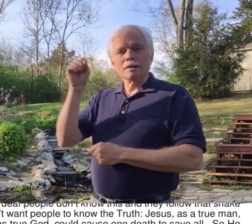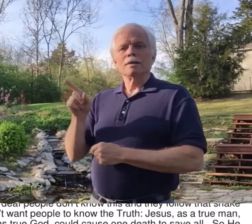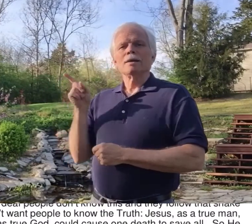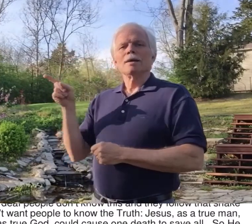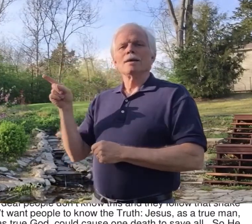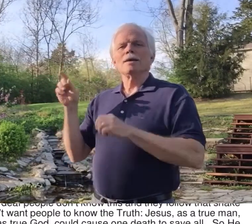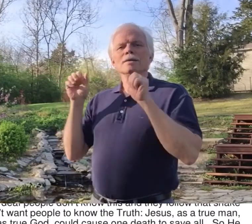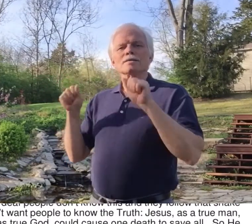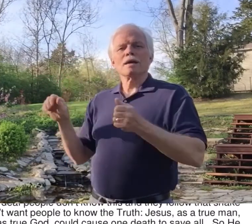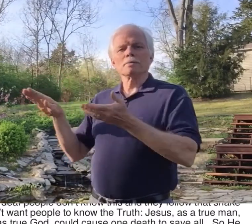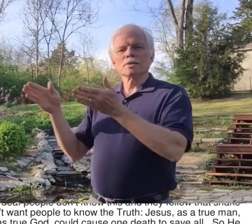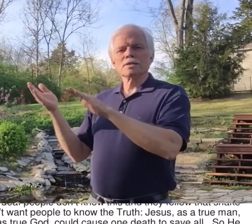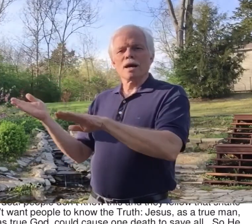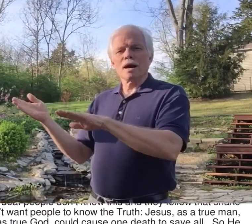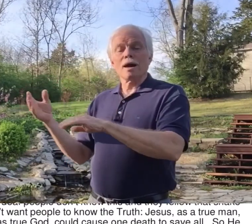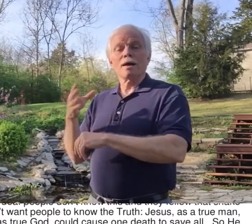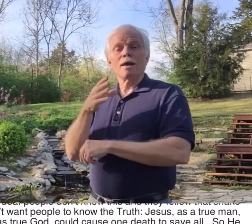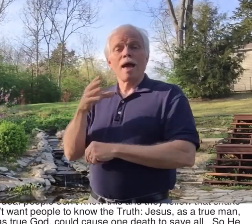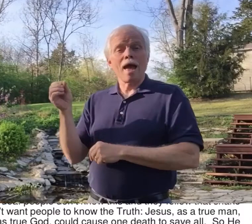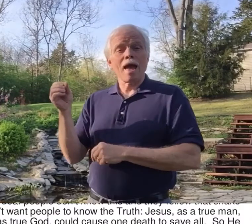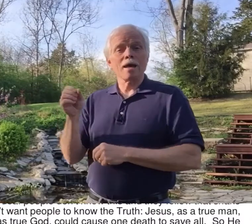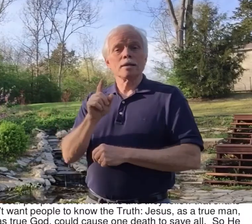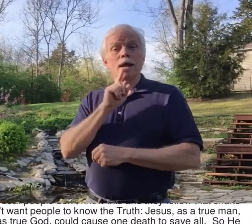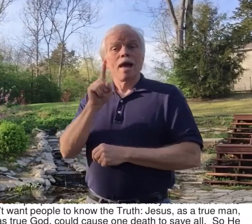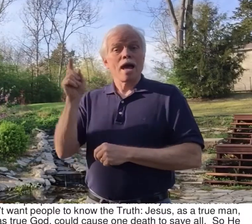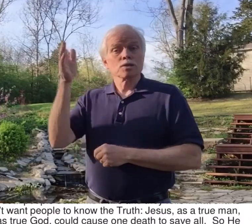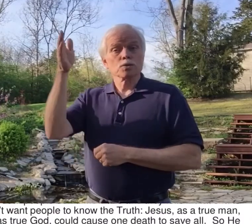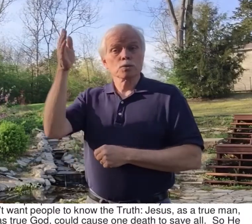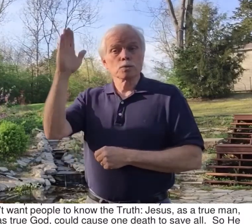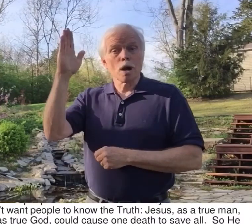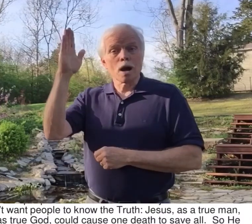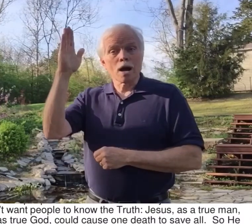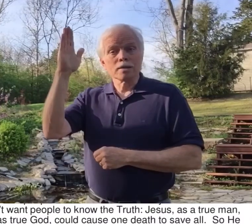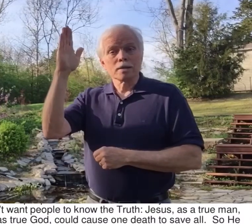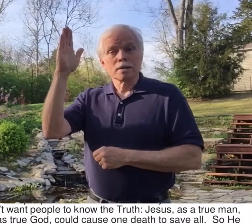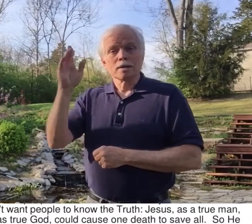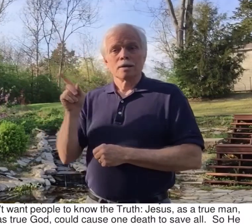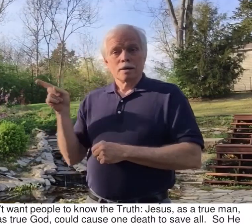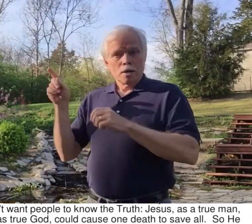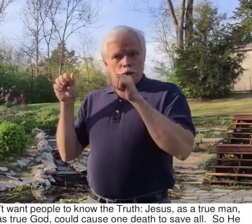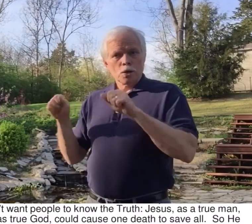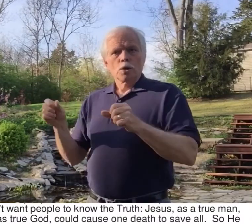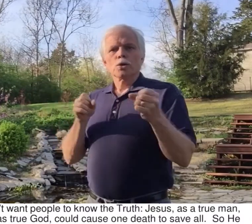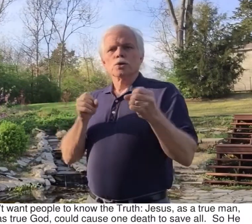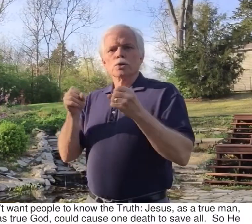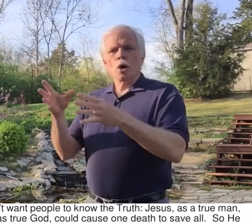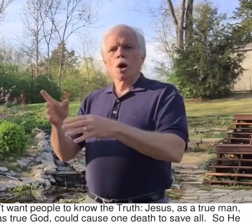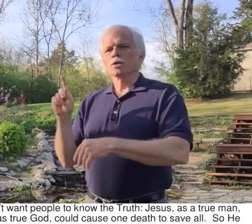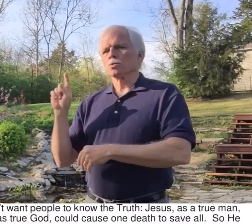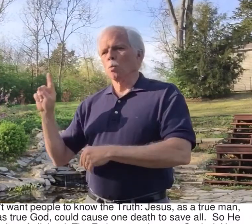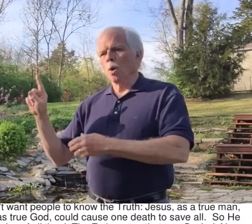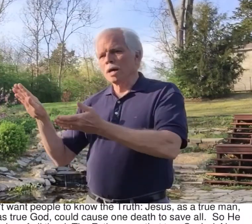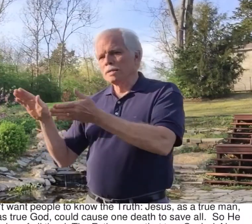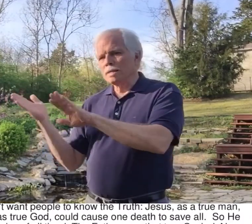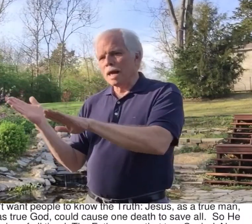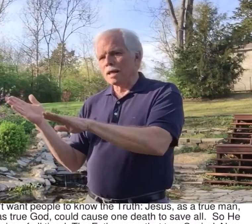he is able to die and as true God could cause one death